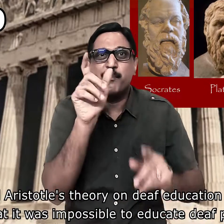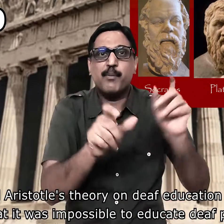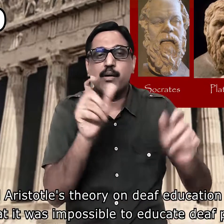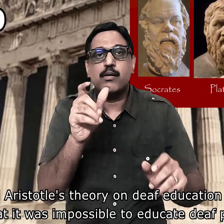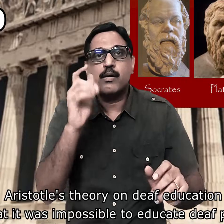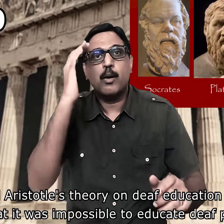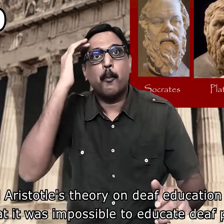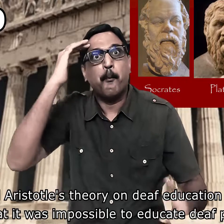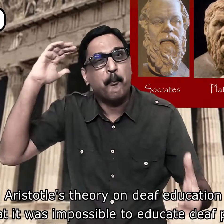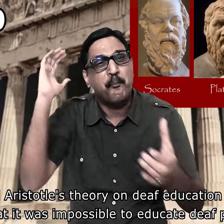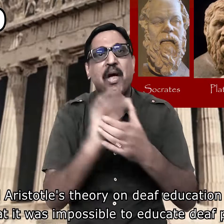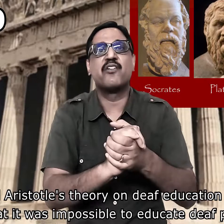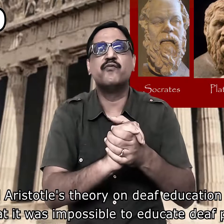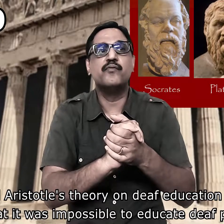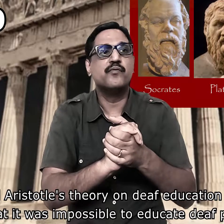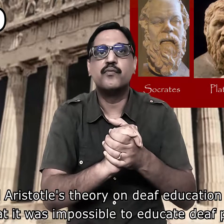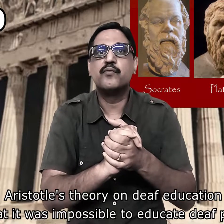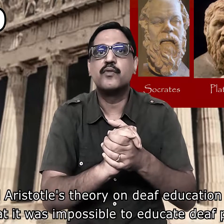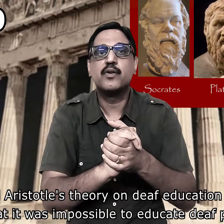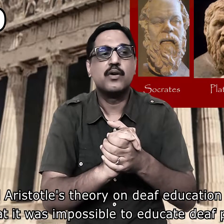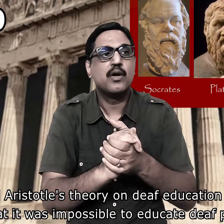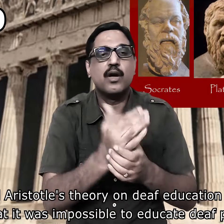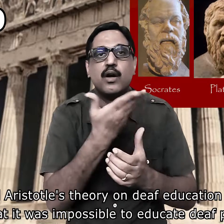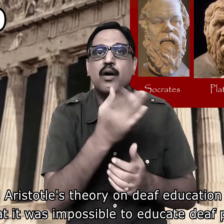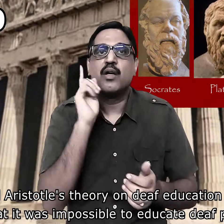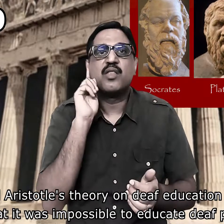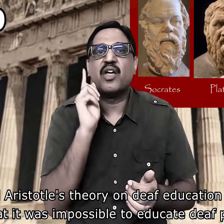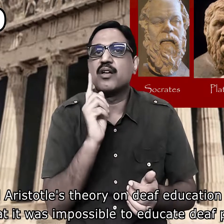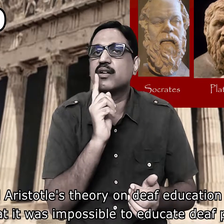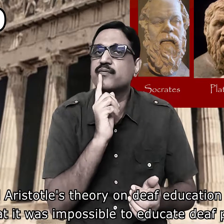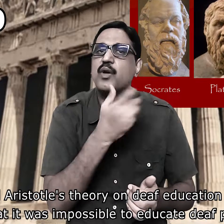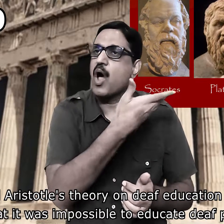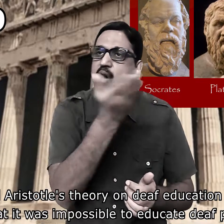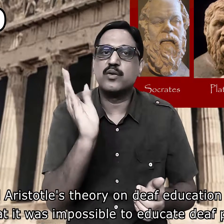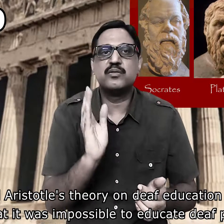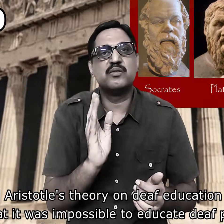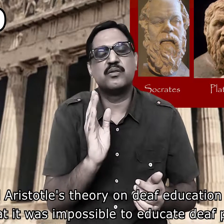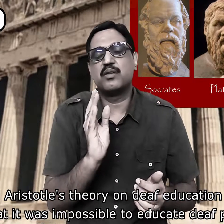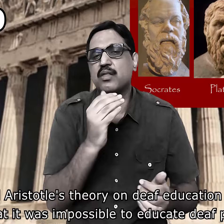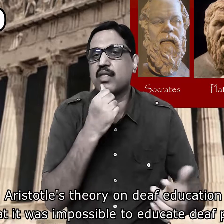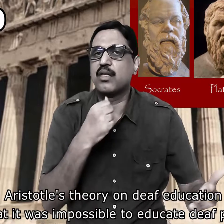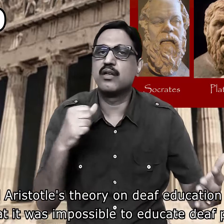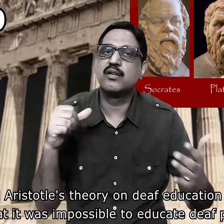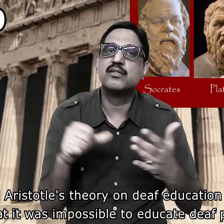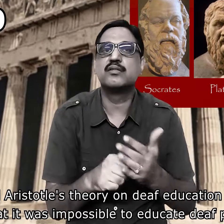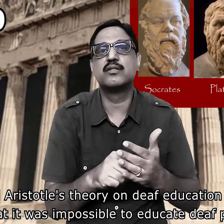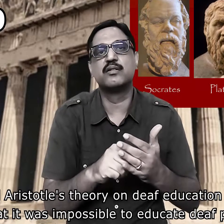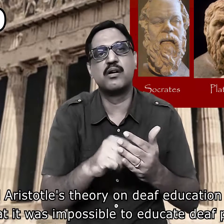People believed Aristotle's theory on deaf education and they thought that it was impossible to educate